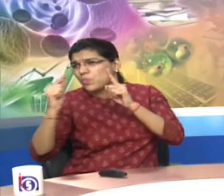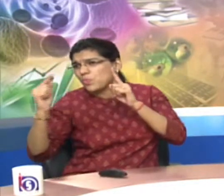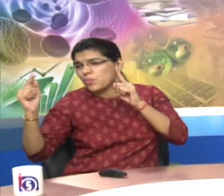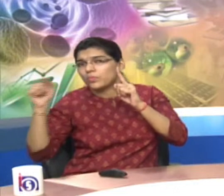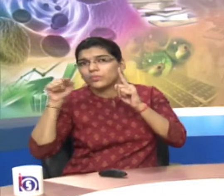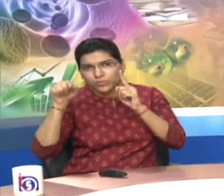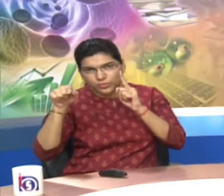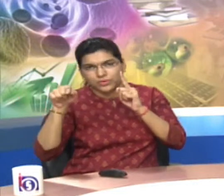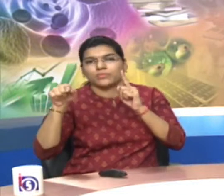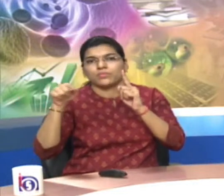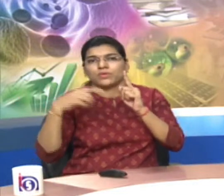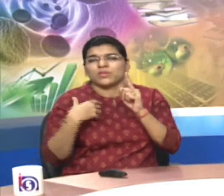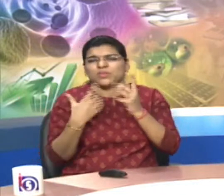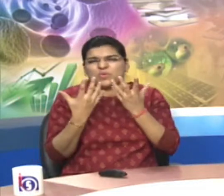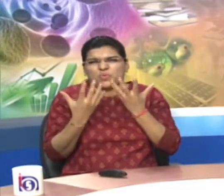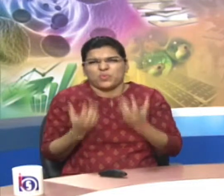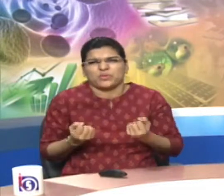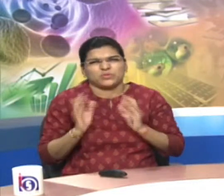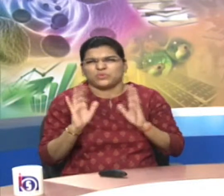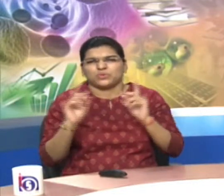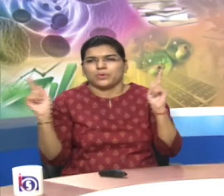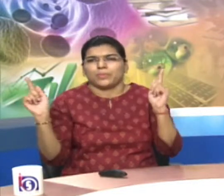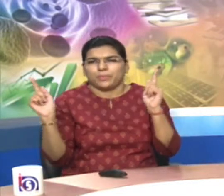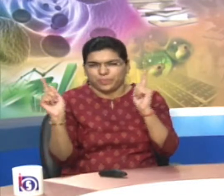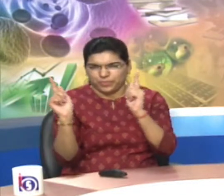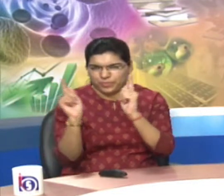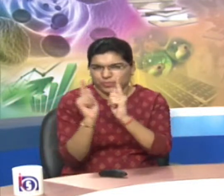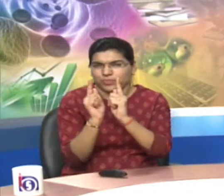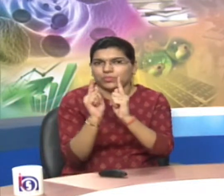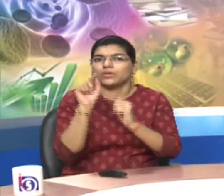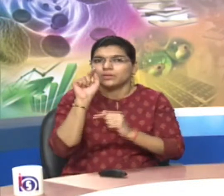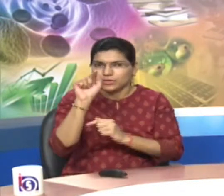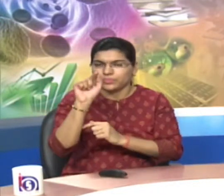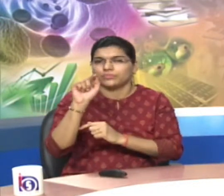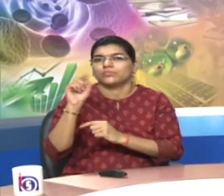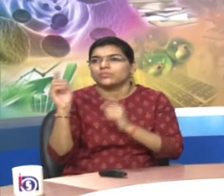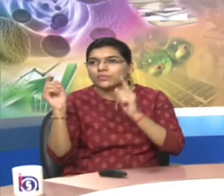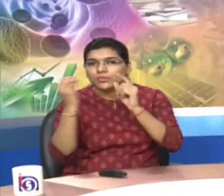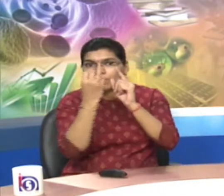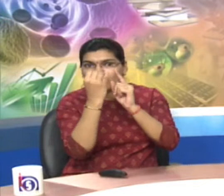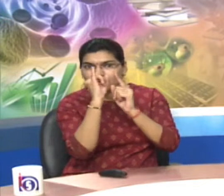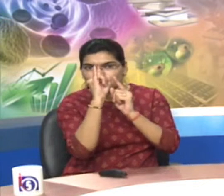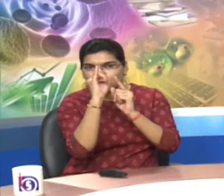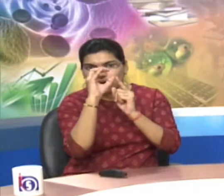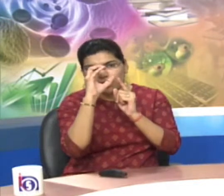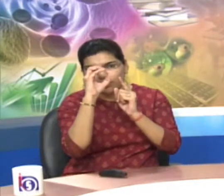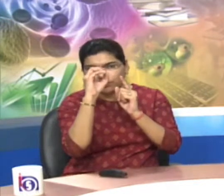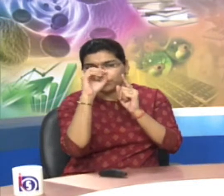you have written, a long number, and I just want to make it short.